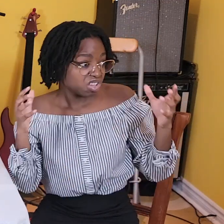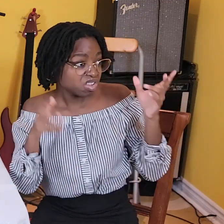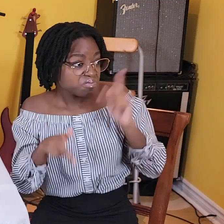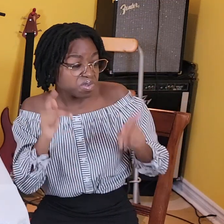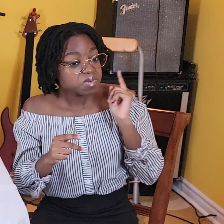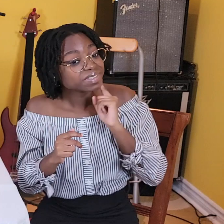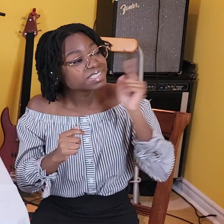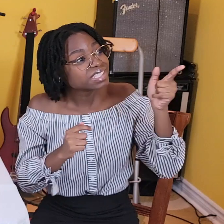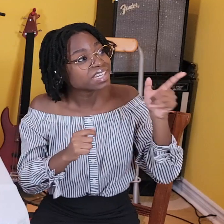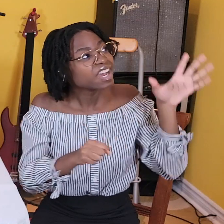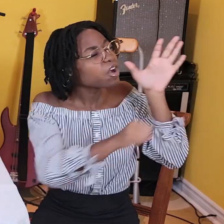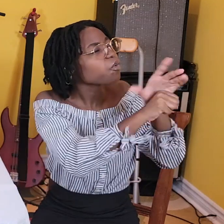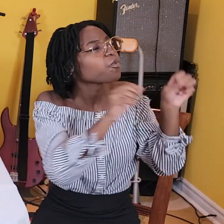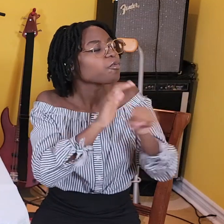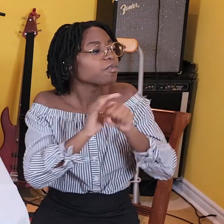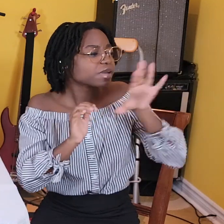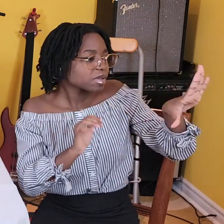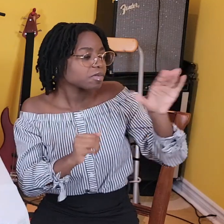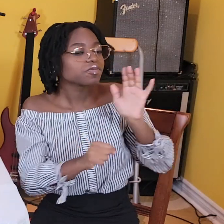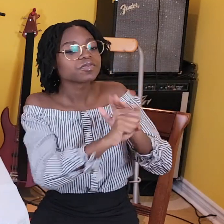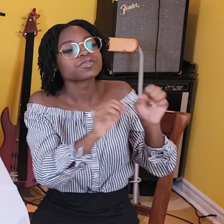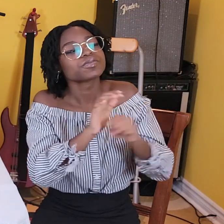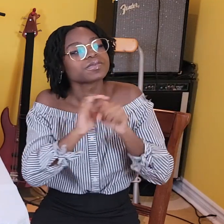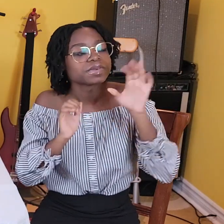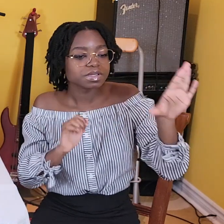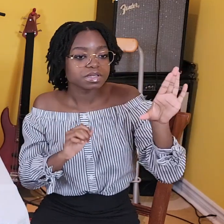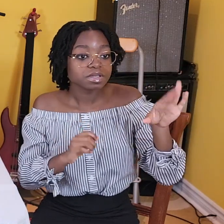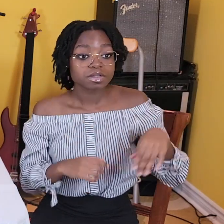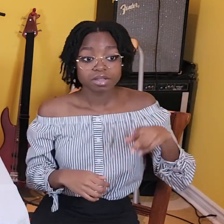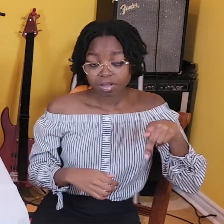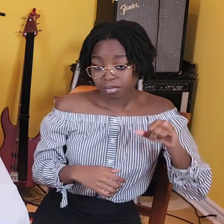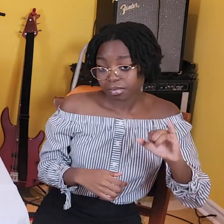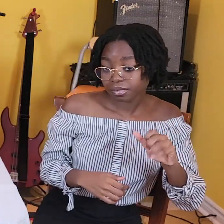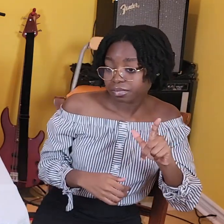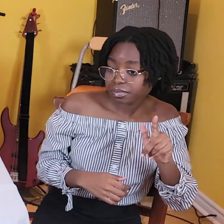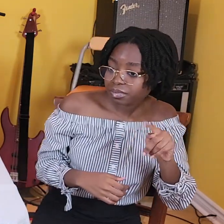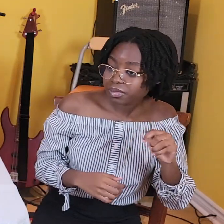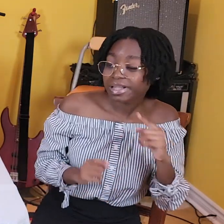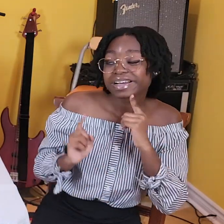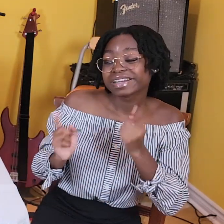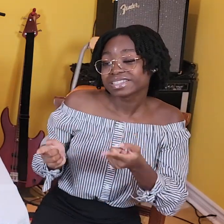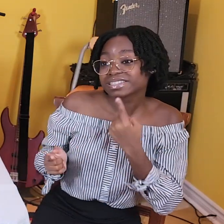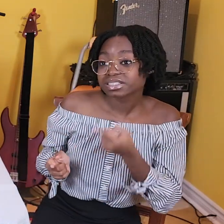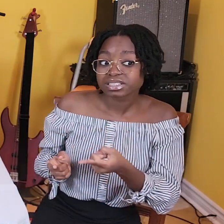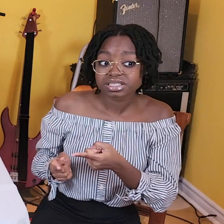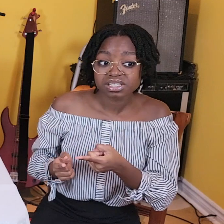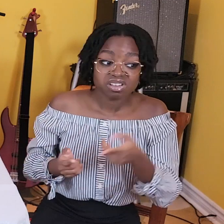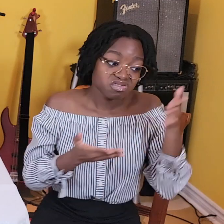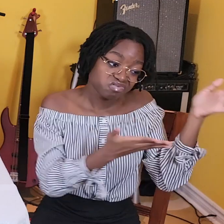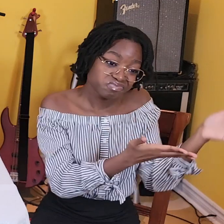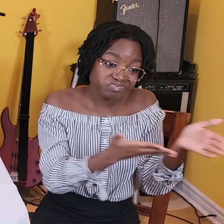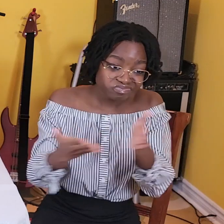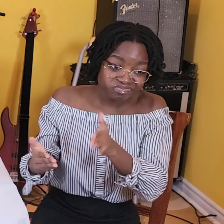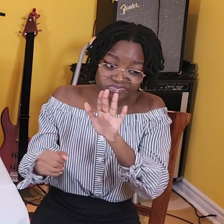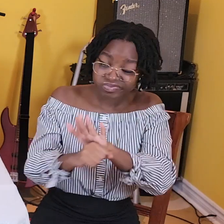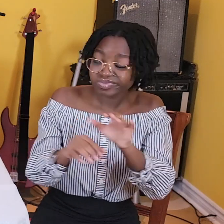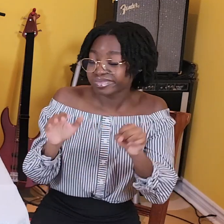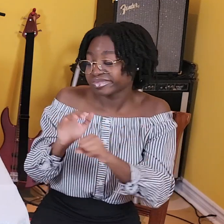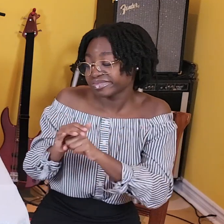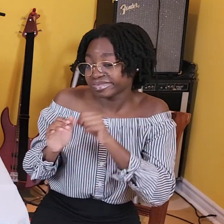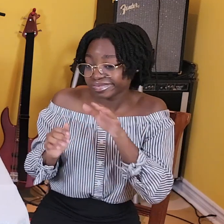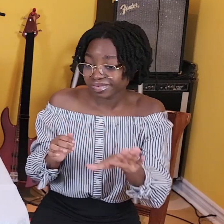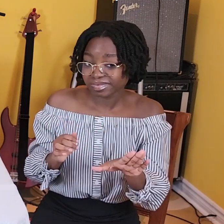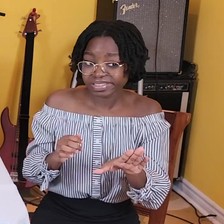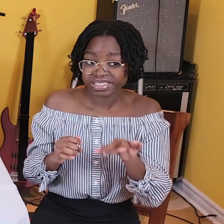crucify him. Pilate said to them, You take him and crucify him, for I find no fault in him. Thank